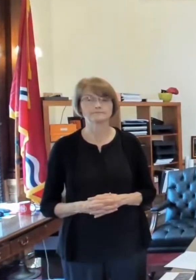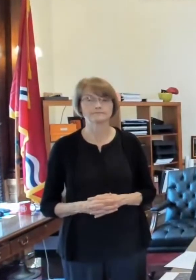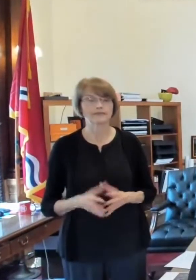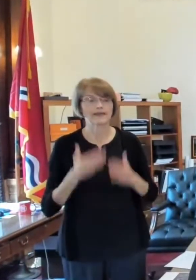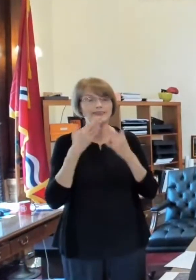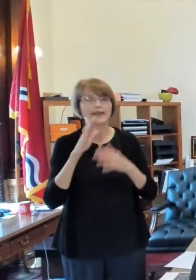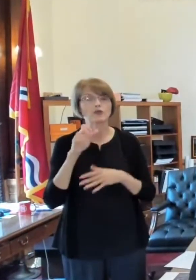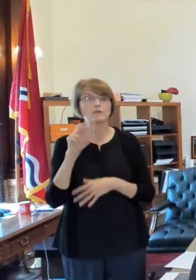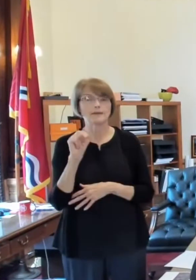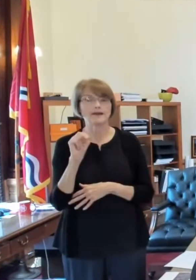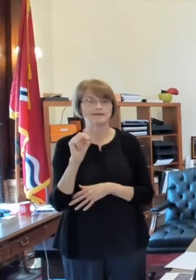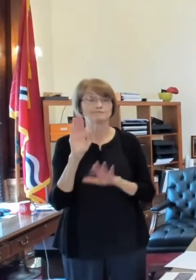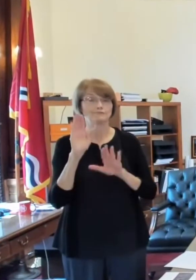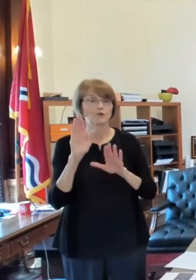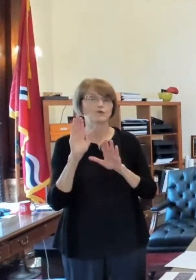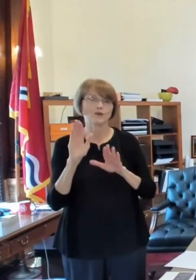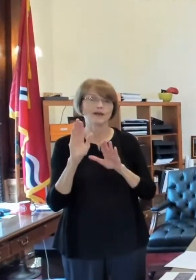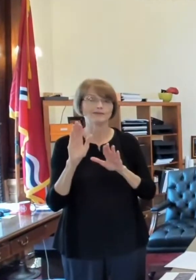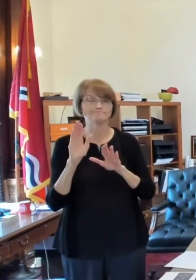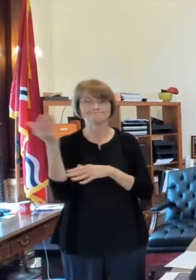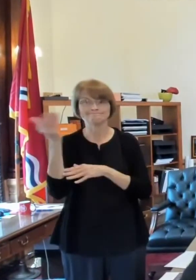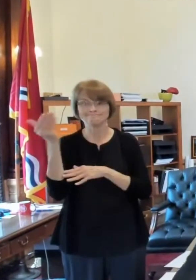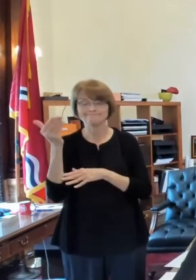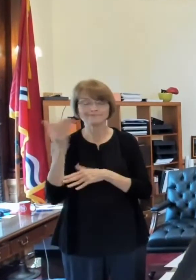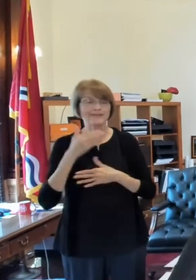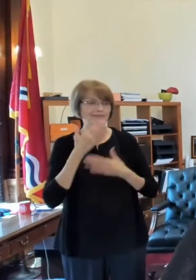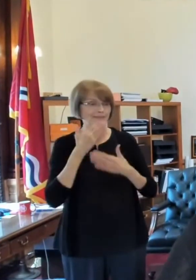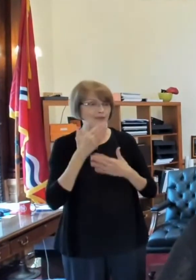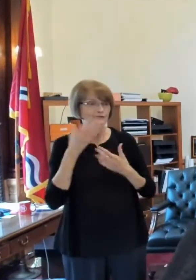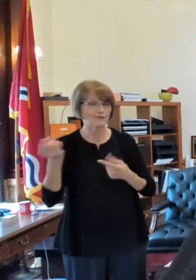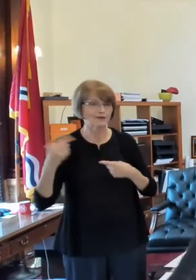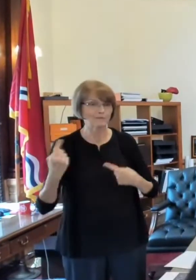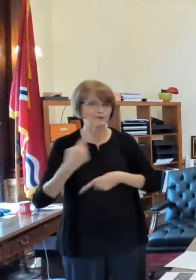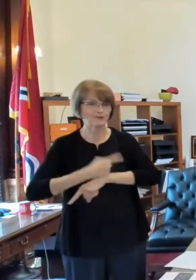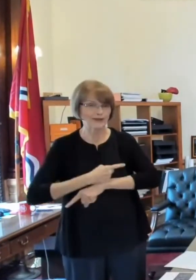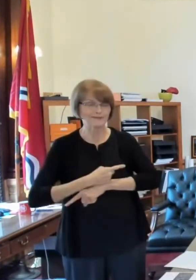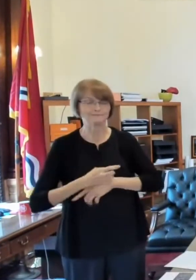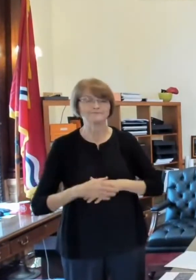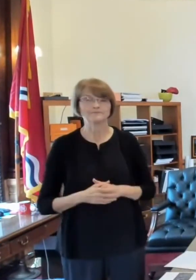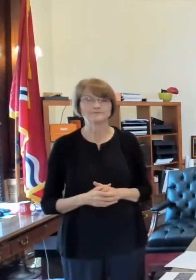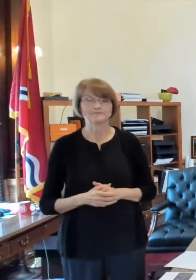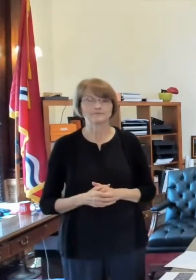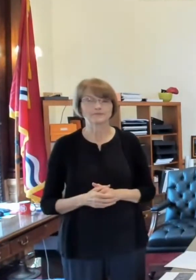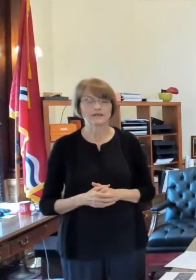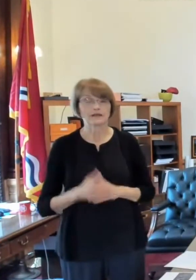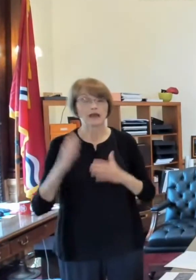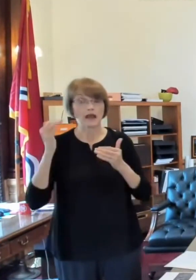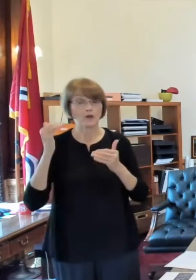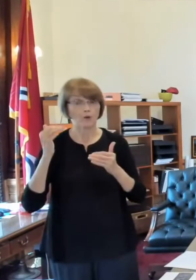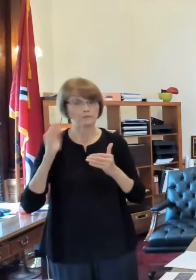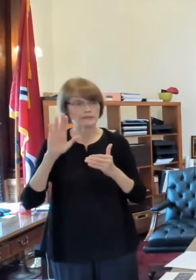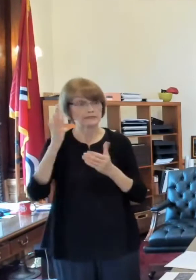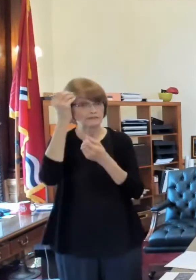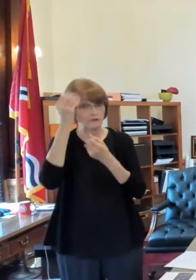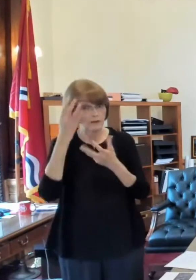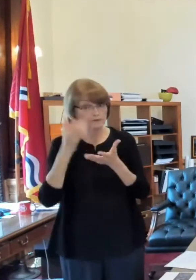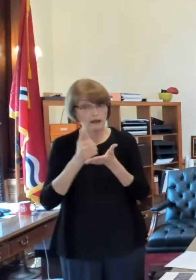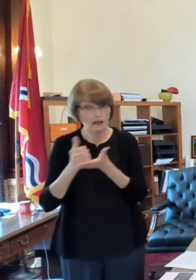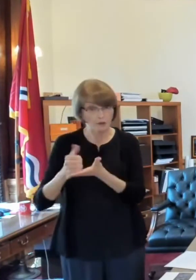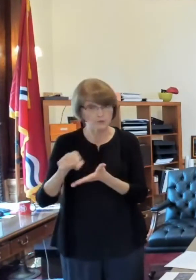Thank you, Ben. That was a great job. Appreciate you being here with us today. So I hope that was helpful for everyone.